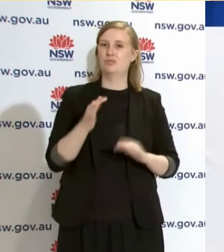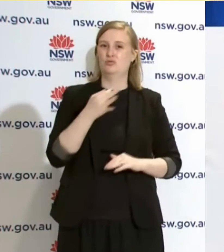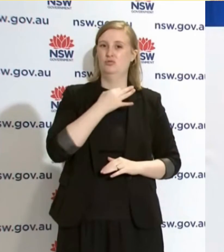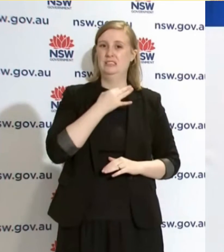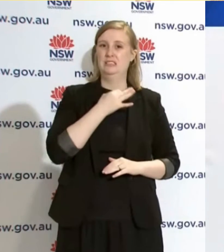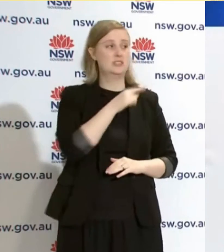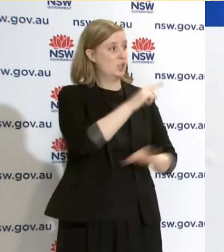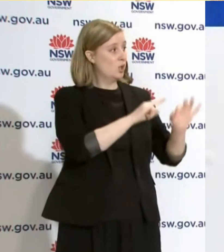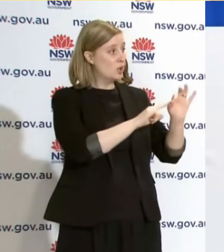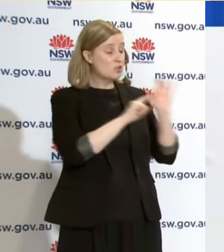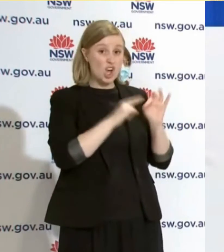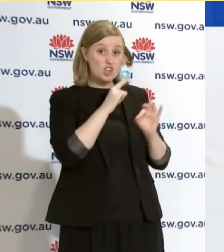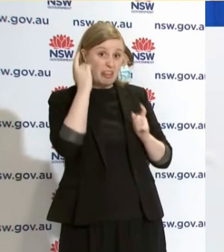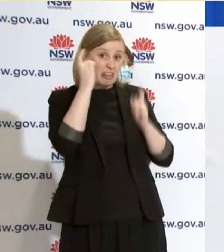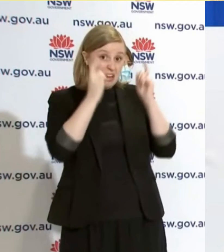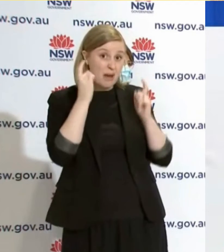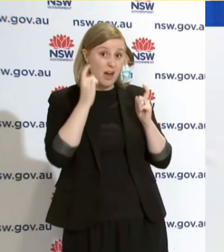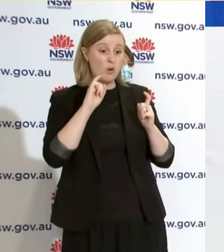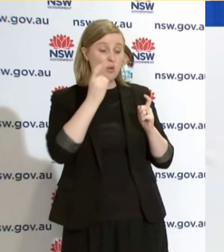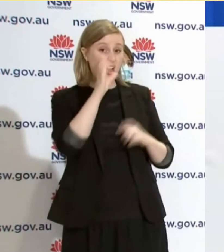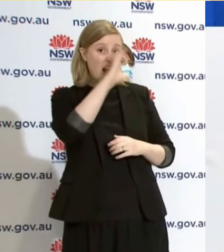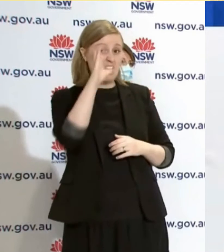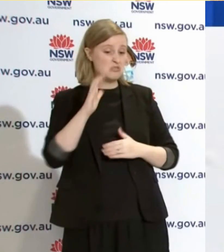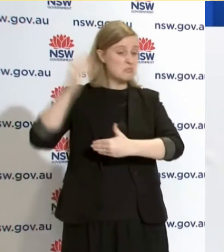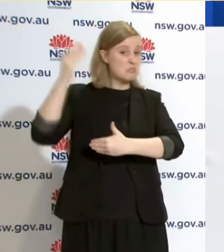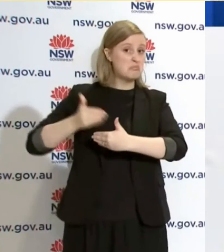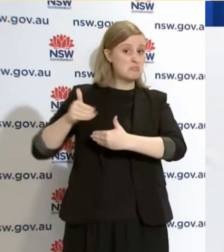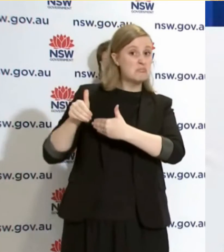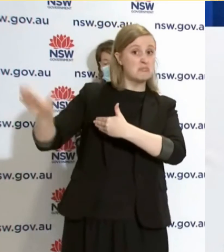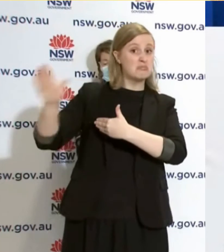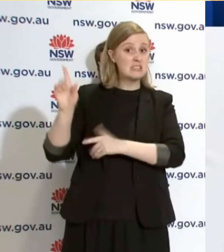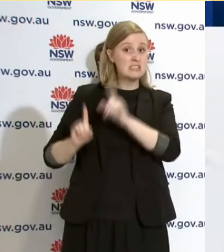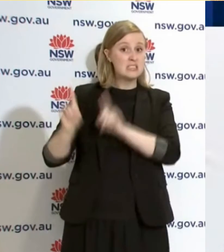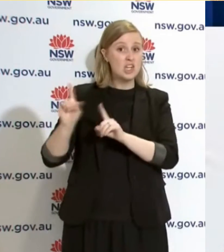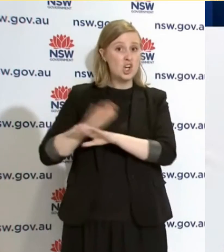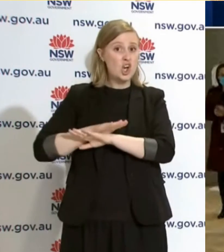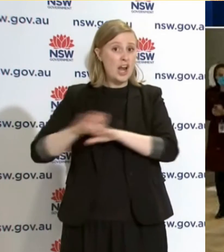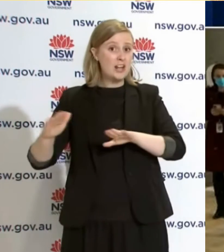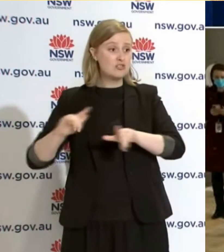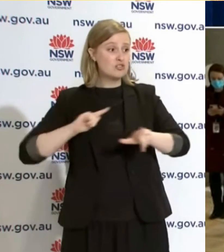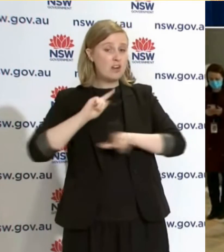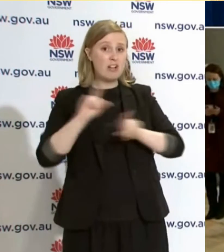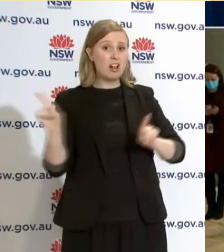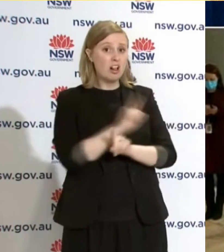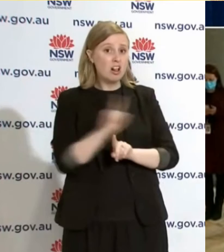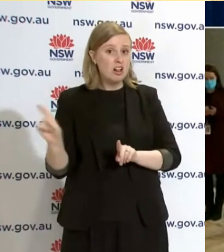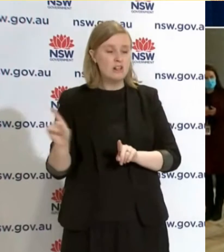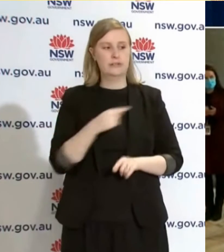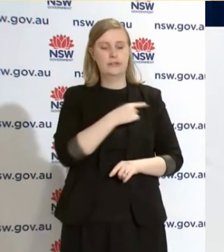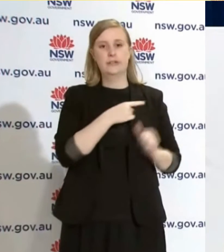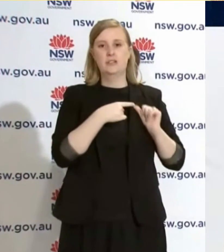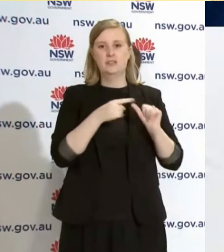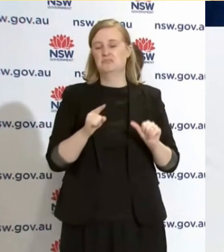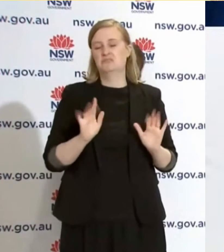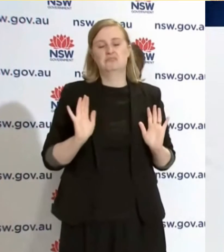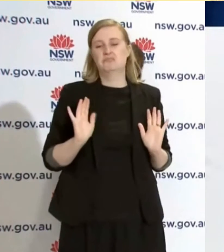I've heard of. It's not something that we've looked at this stage. Premier, how many teachers are currently vaccinated, Premier? Why